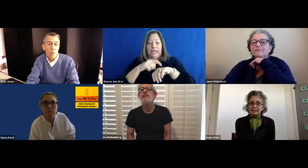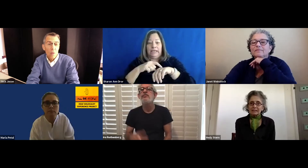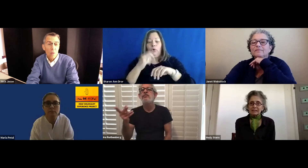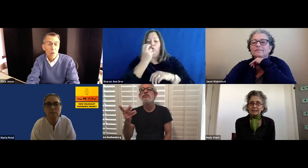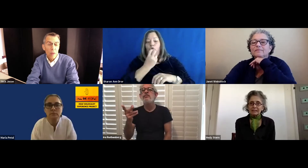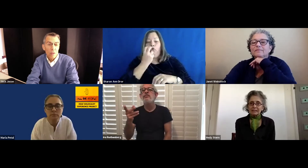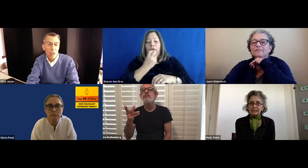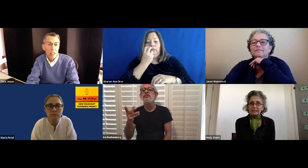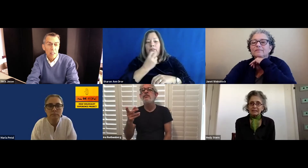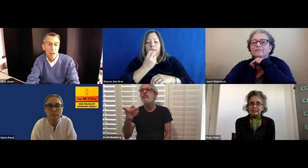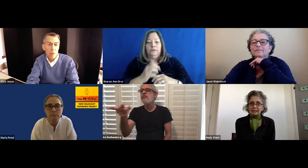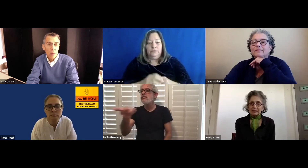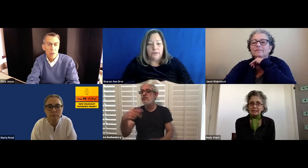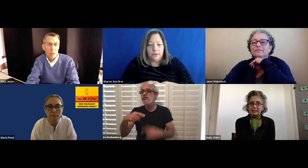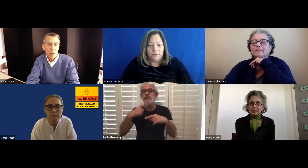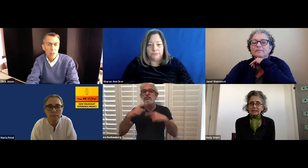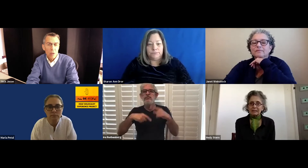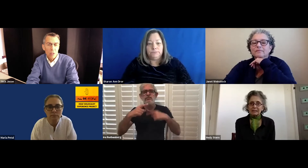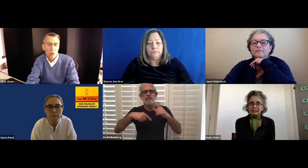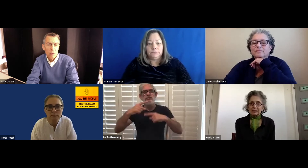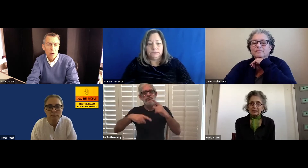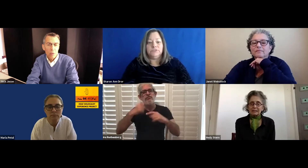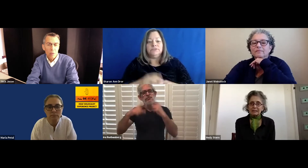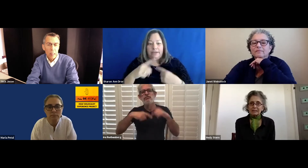Were they all signing at the time, or were they using oral forms of communication? No,